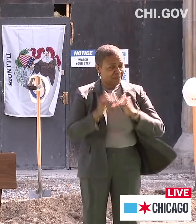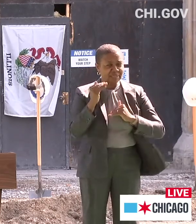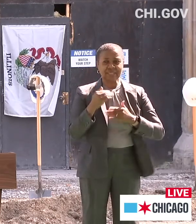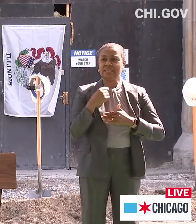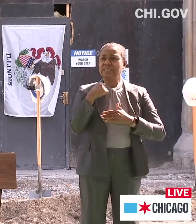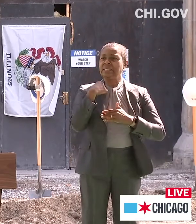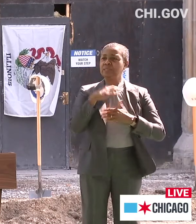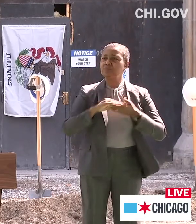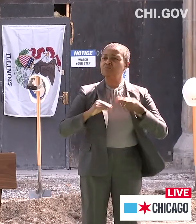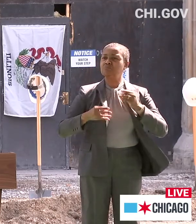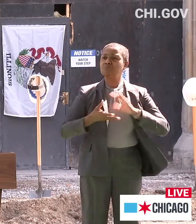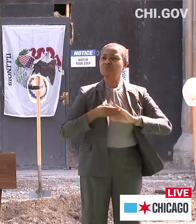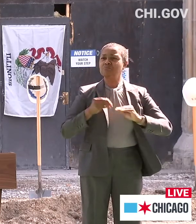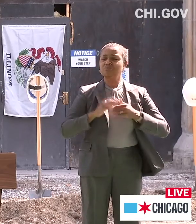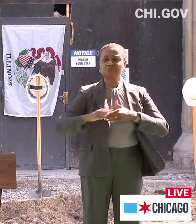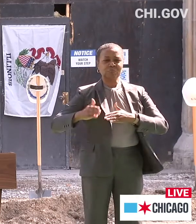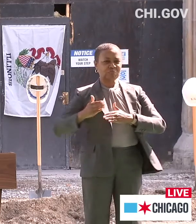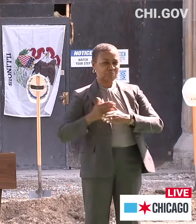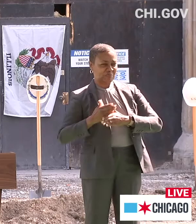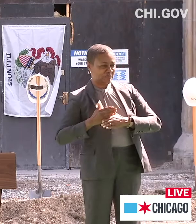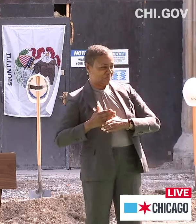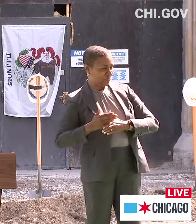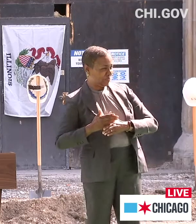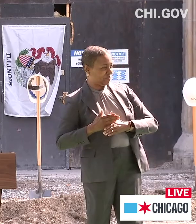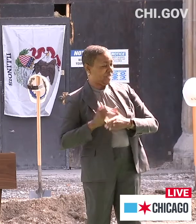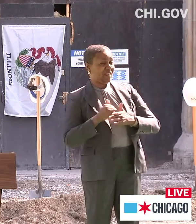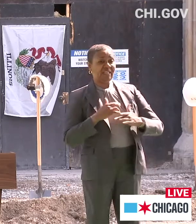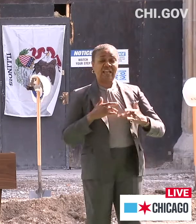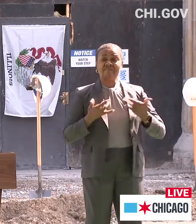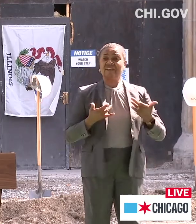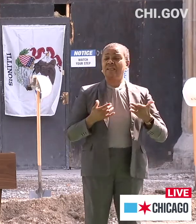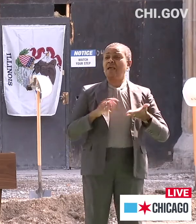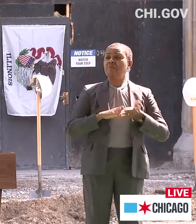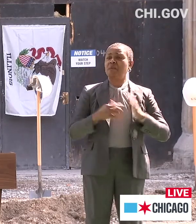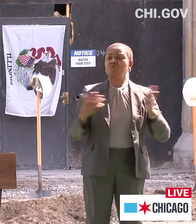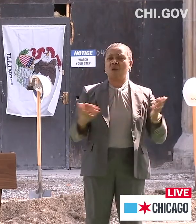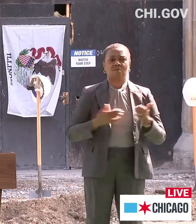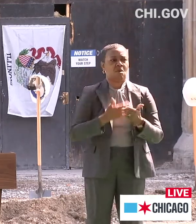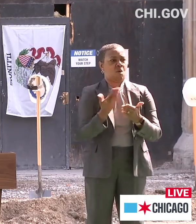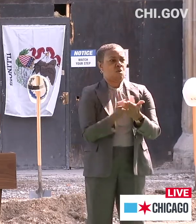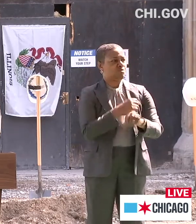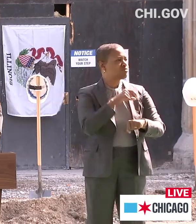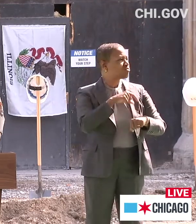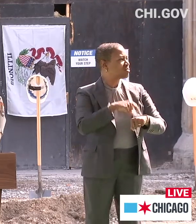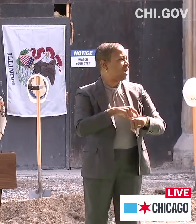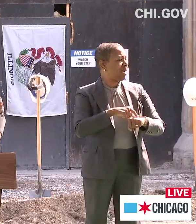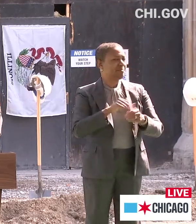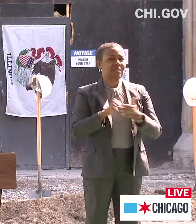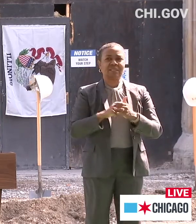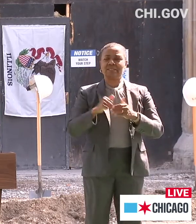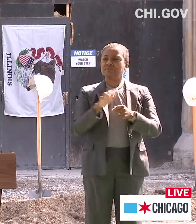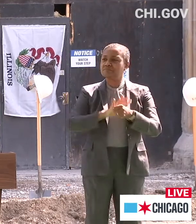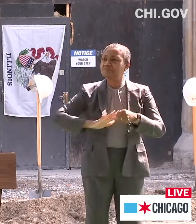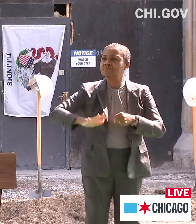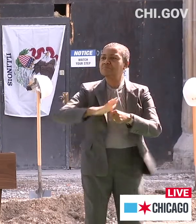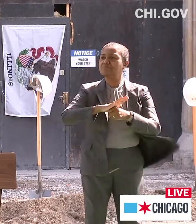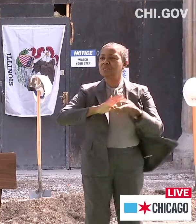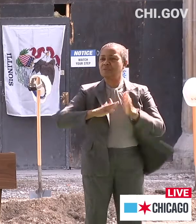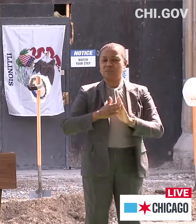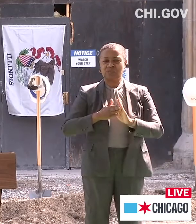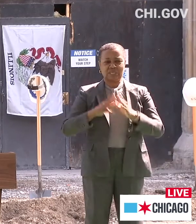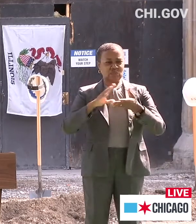Pullman story. And the grand opening event will mark the beginning of a new chapter in the Pullman story.